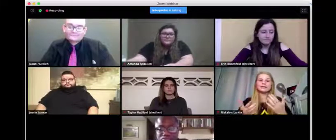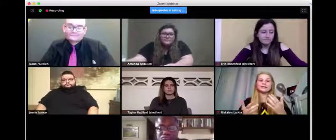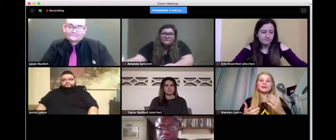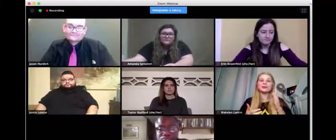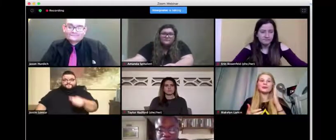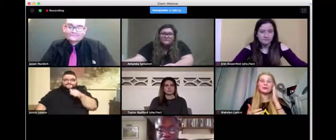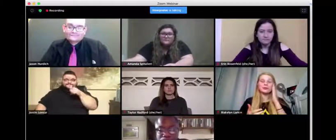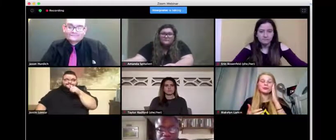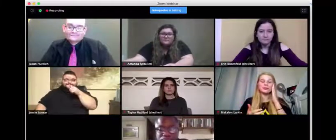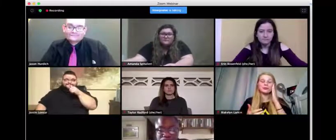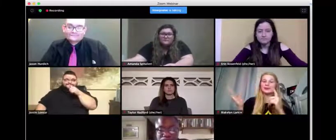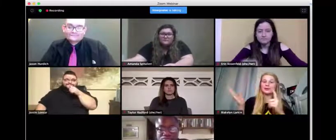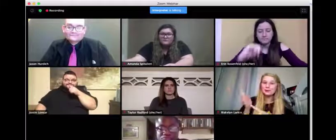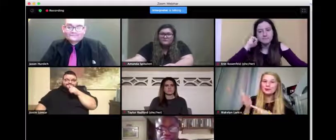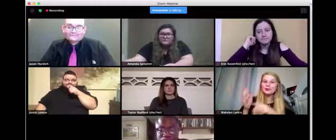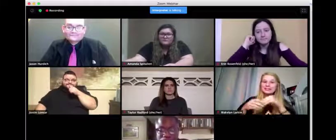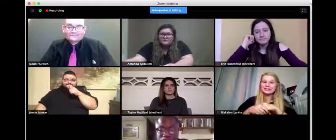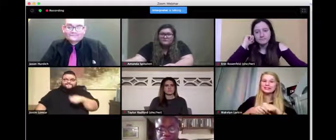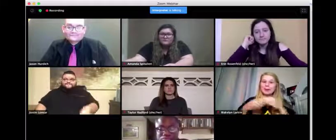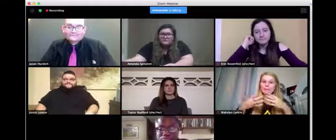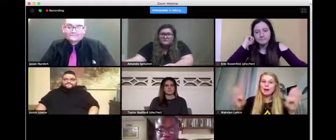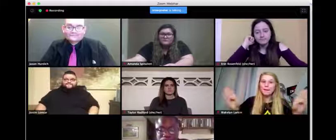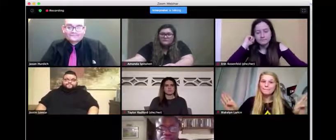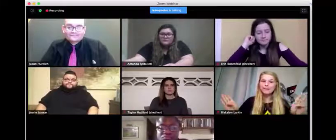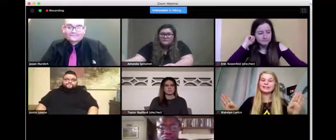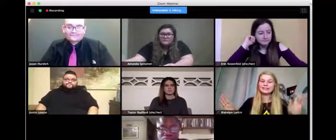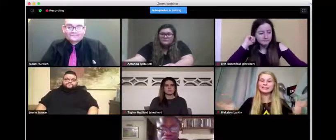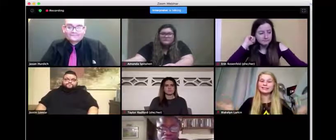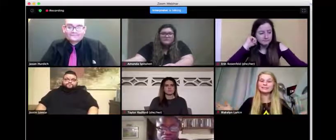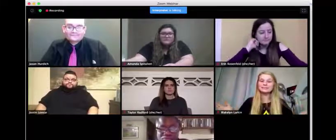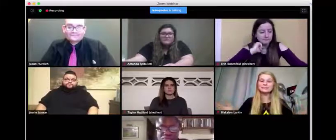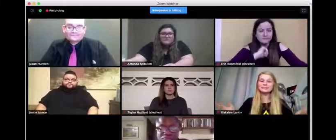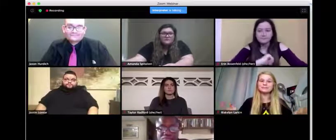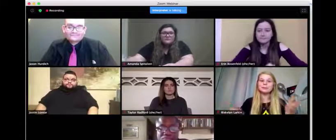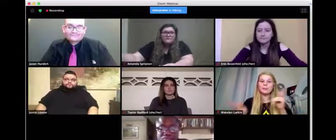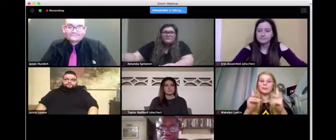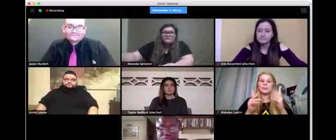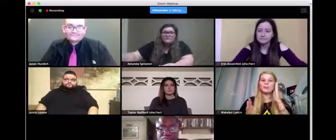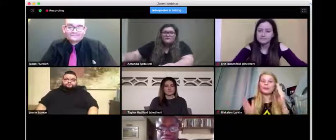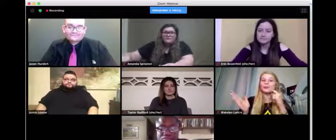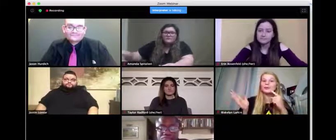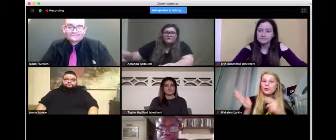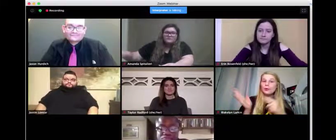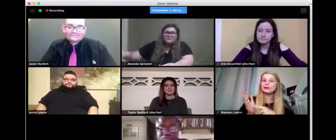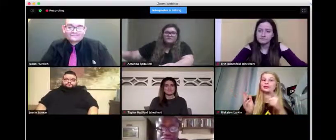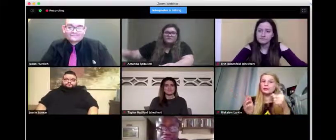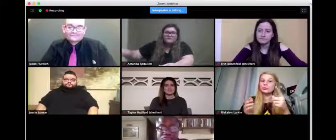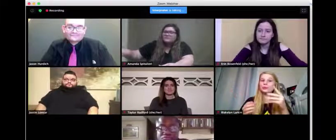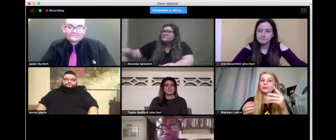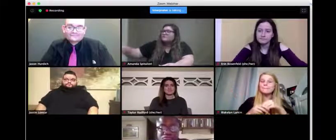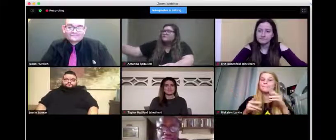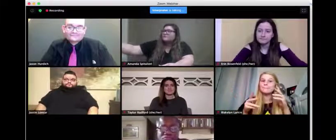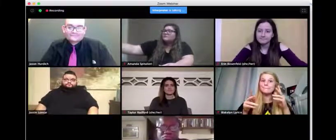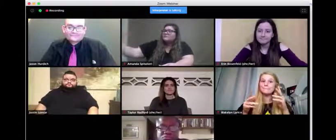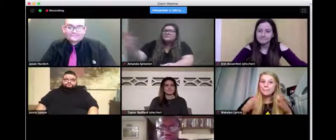you'll get noticed. People will notice who you are in public. A few times I've just been walking along